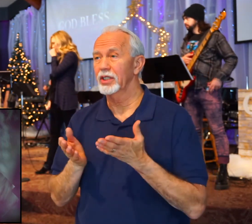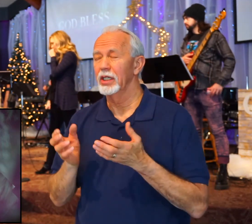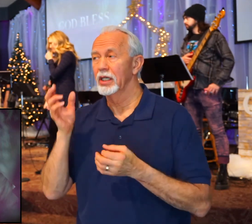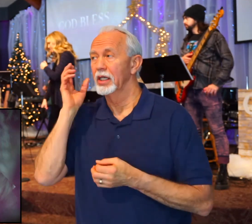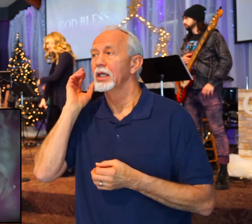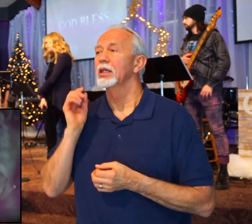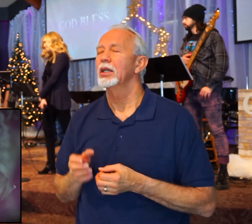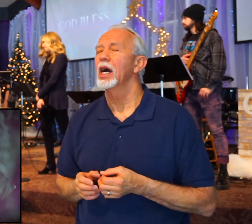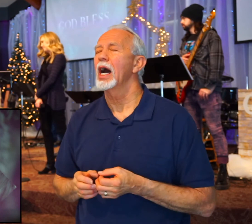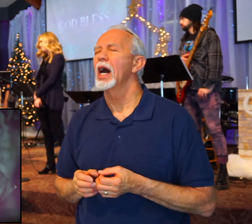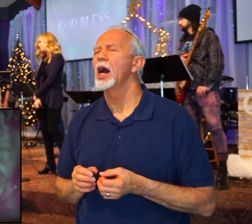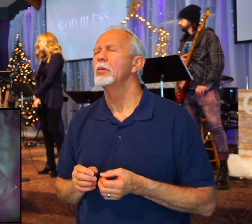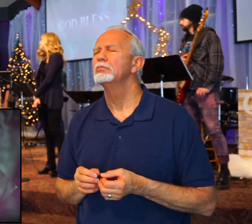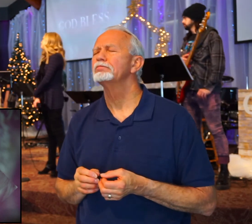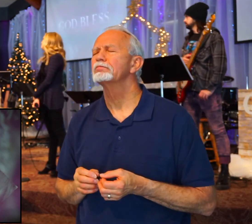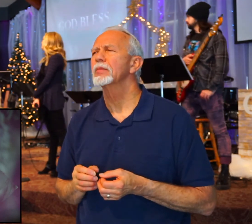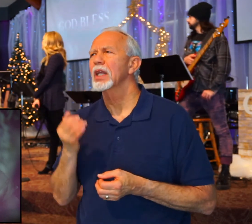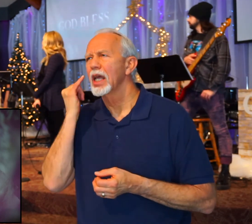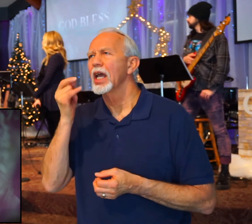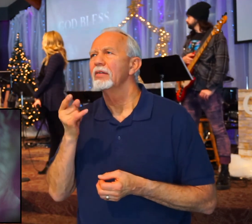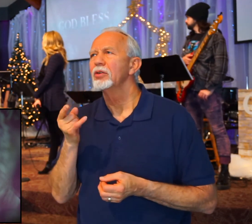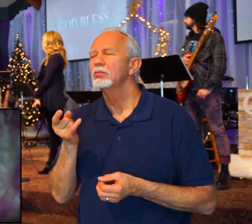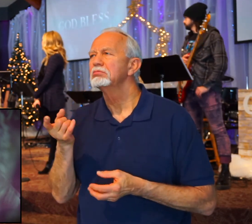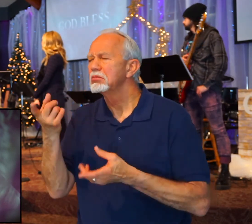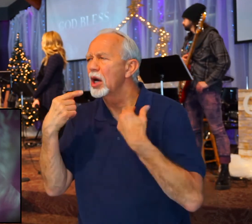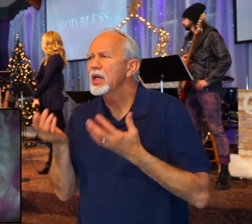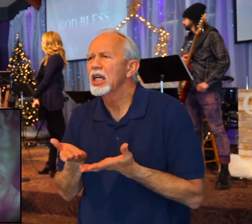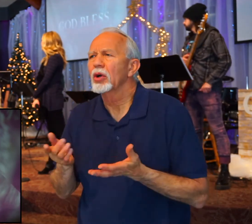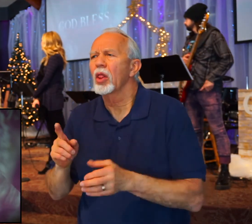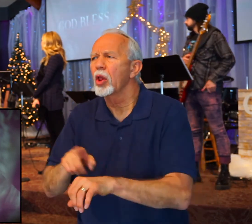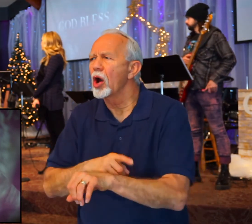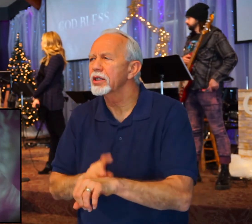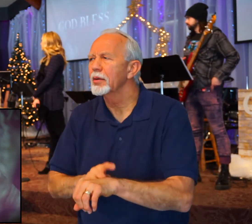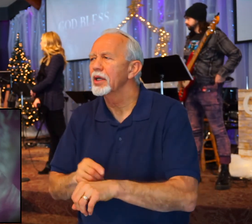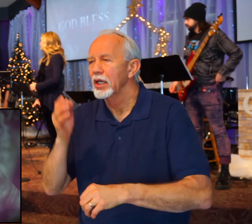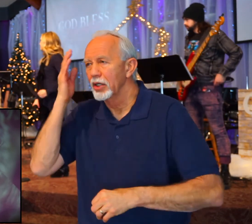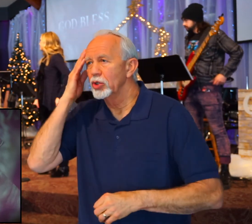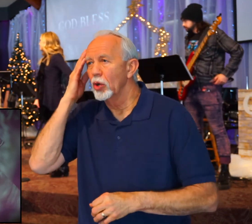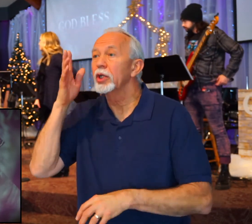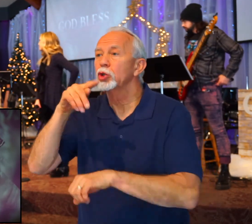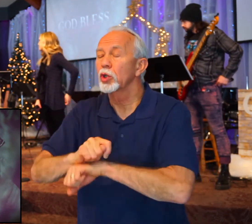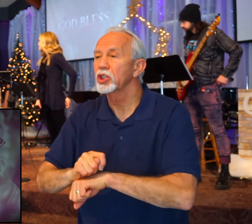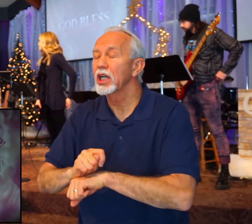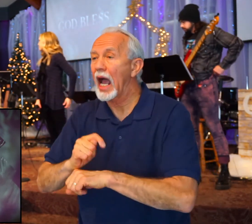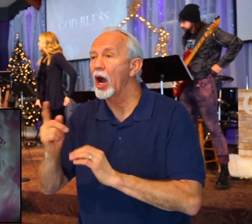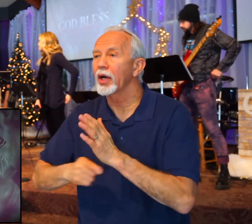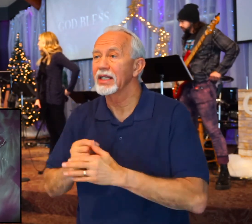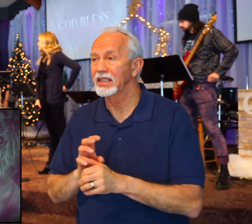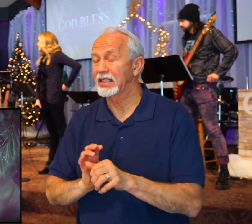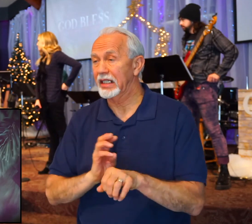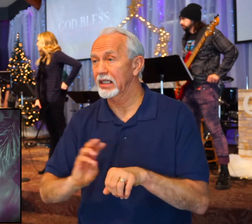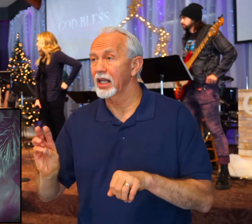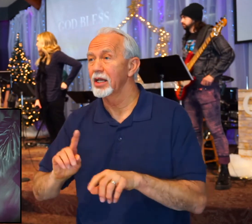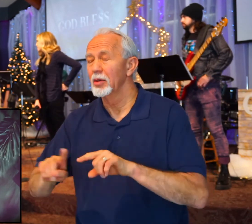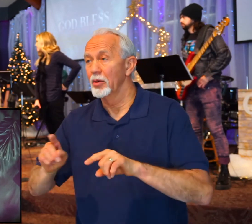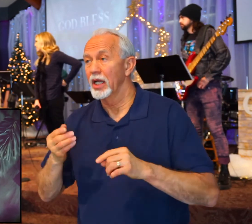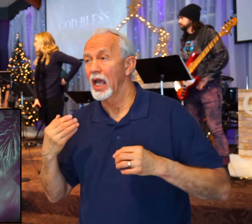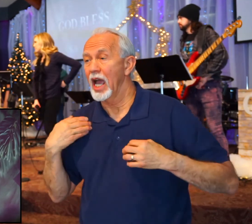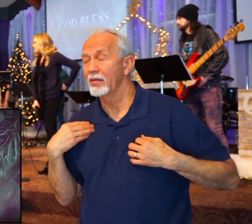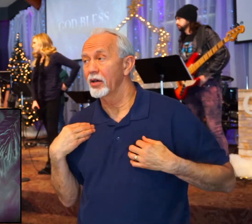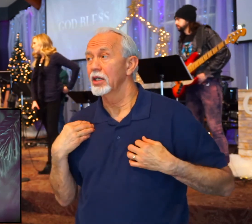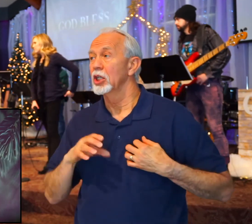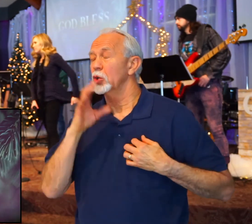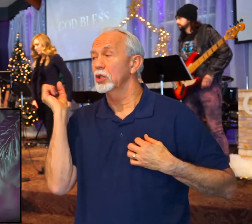it earlier. If you've been in Canyons a long time, you know that the traditional hour is at 6 o'clock that we have our Christmas Eve